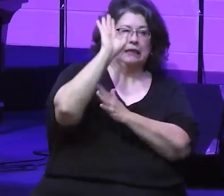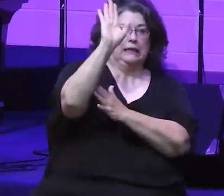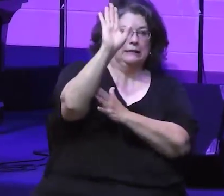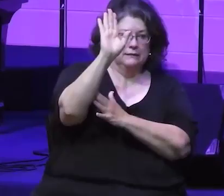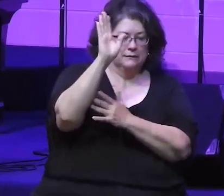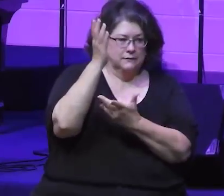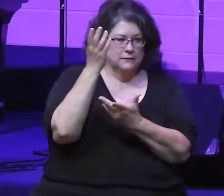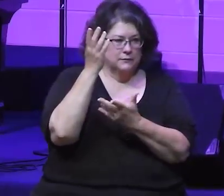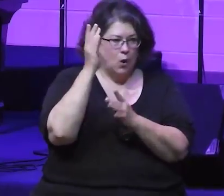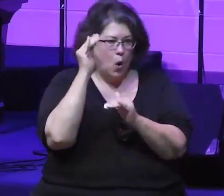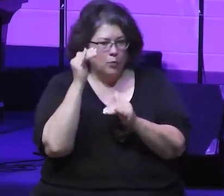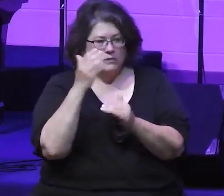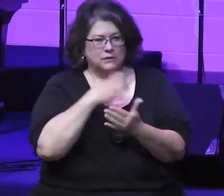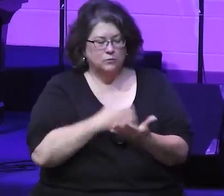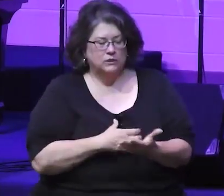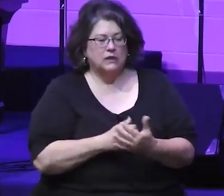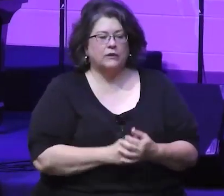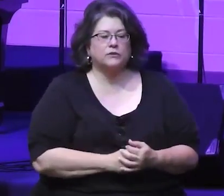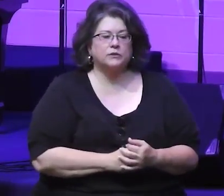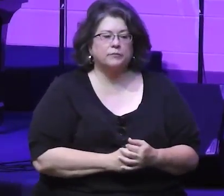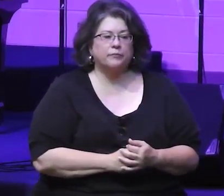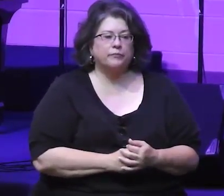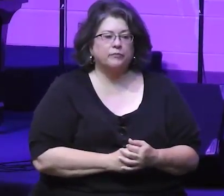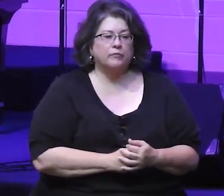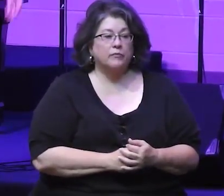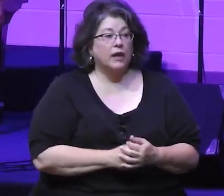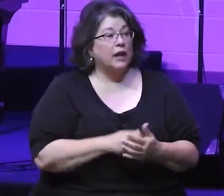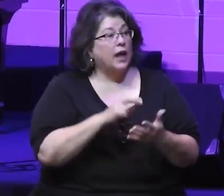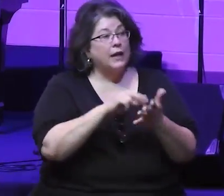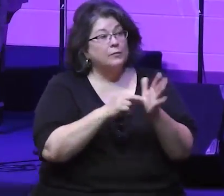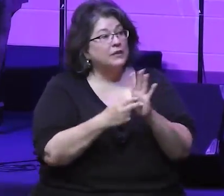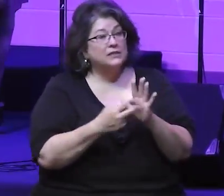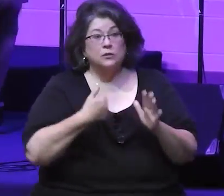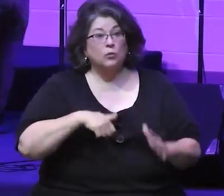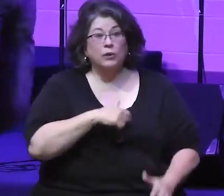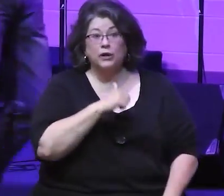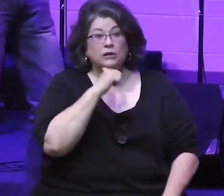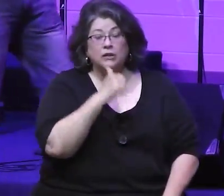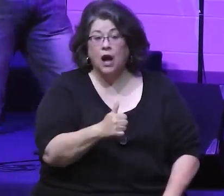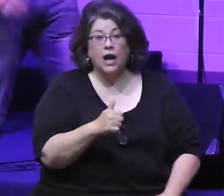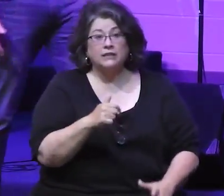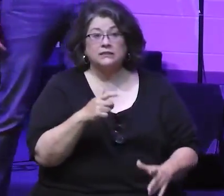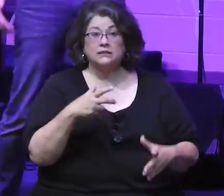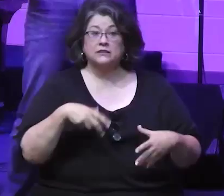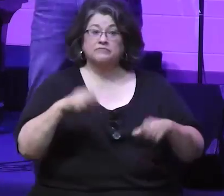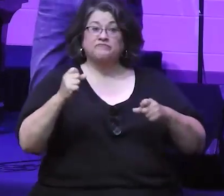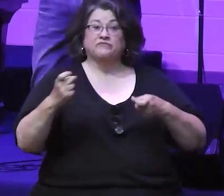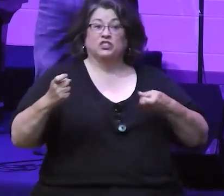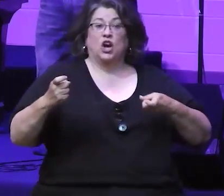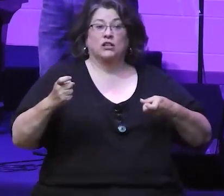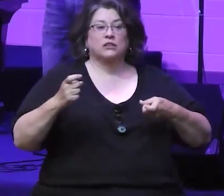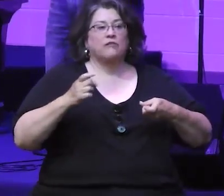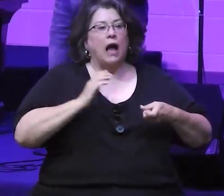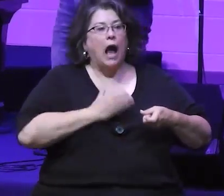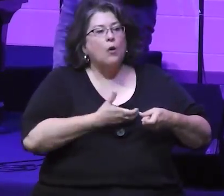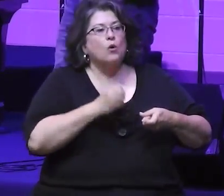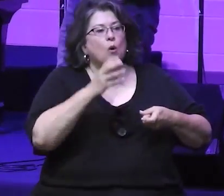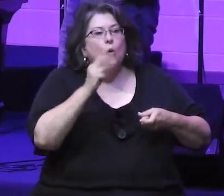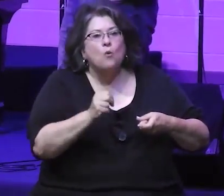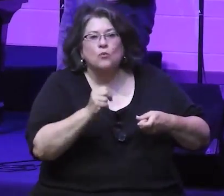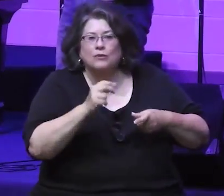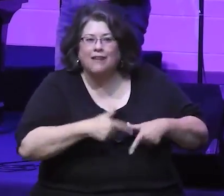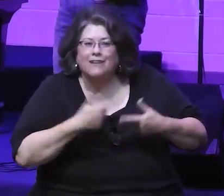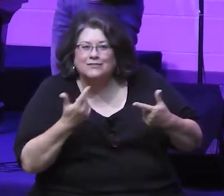And that also means, though, that we're not actually in charge of our own lives. There's a limit to our own sovereignty. There are things outside of us. I can invest really, really